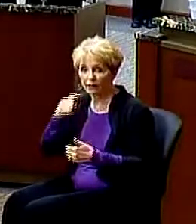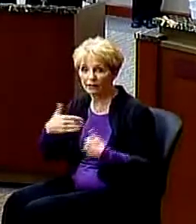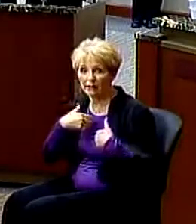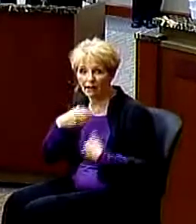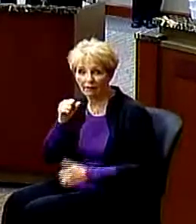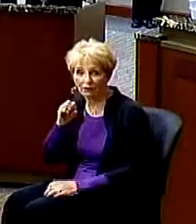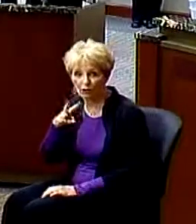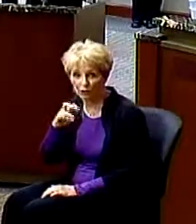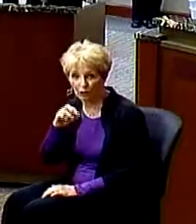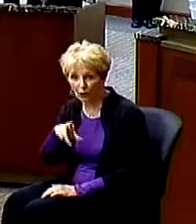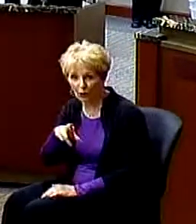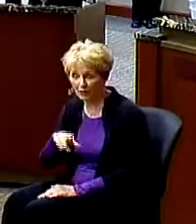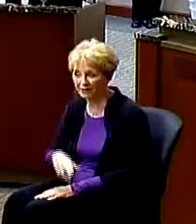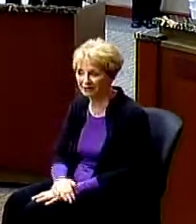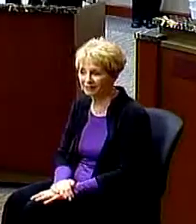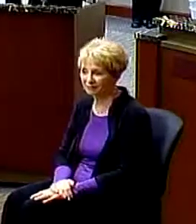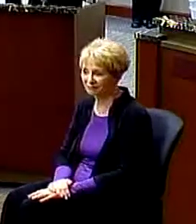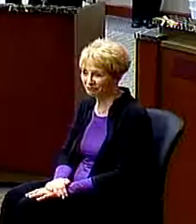Okay.